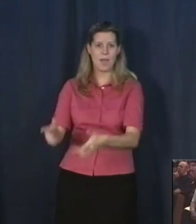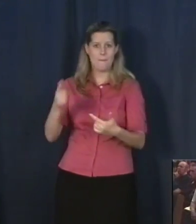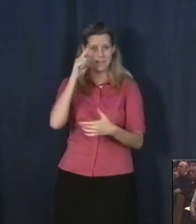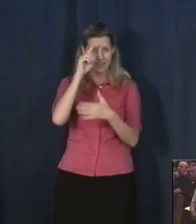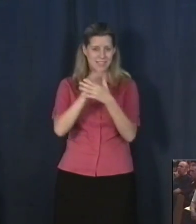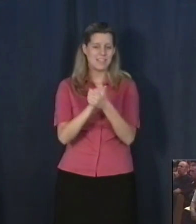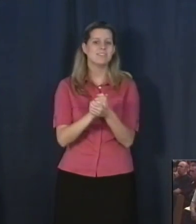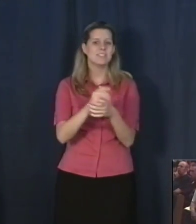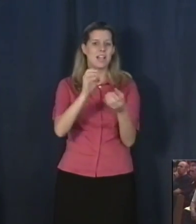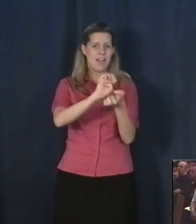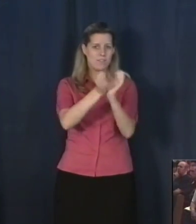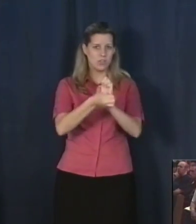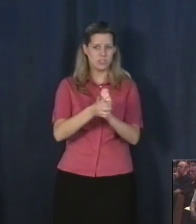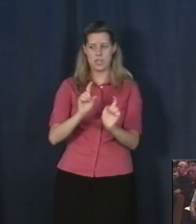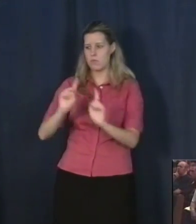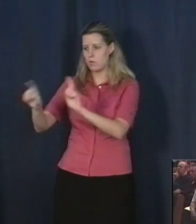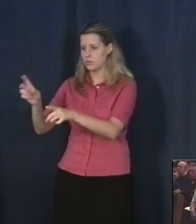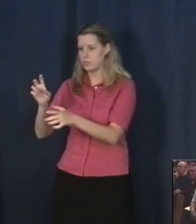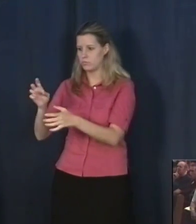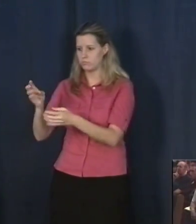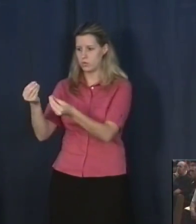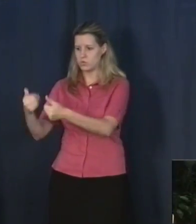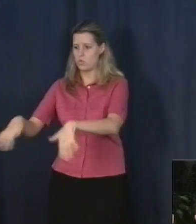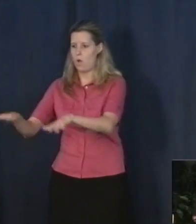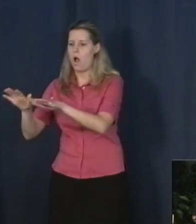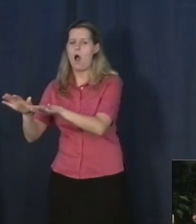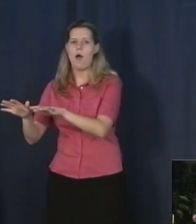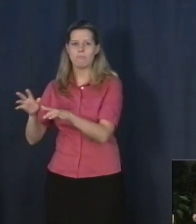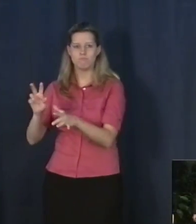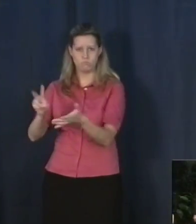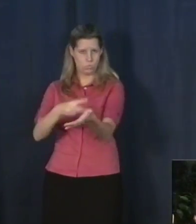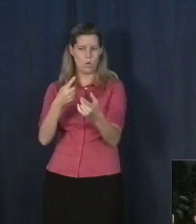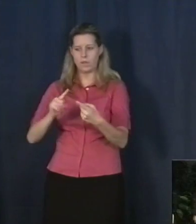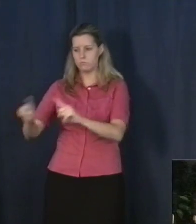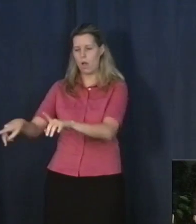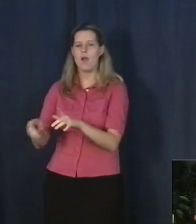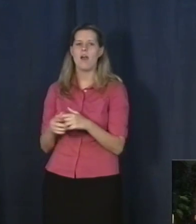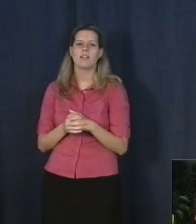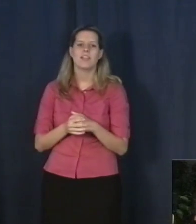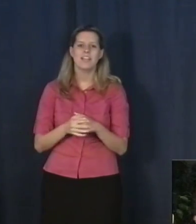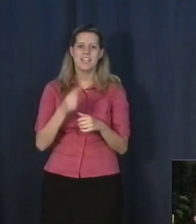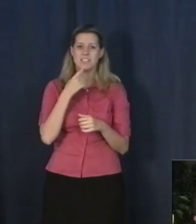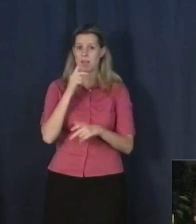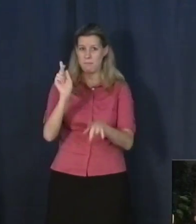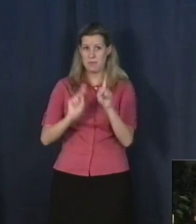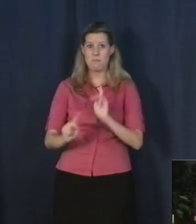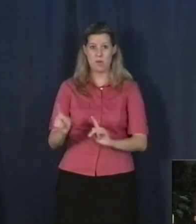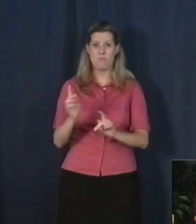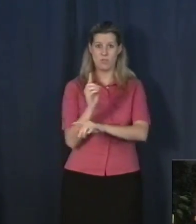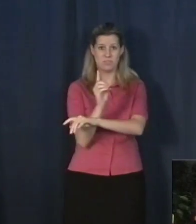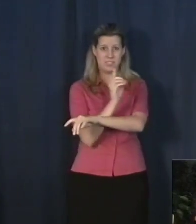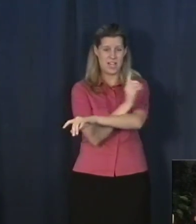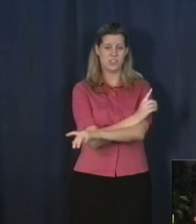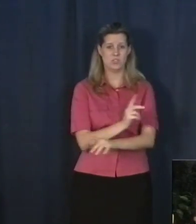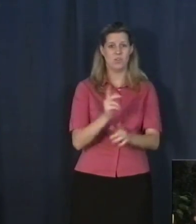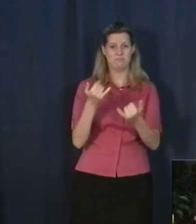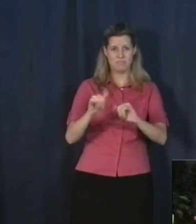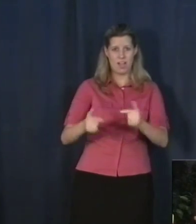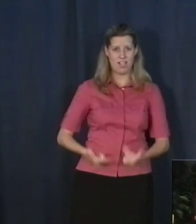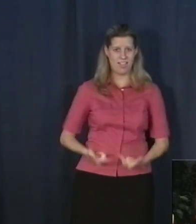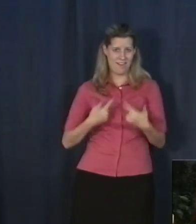swamp, he came back. He went over there twice, spent $250,000. He came back and said, folks, there are some dinosaurs still